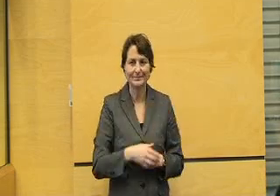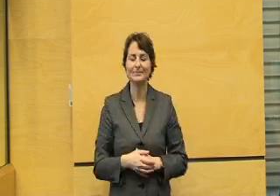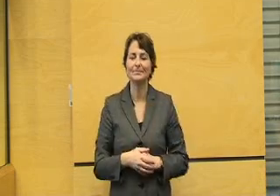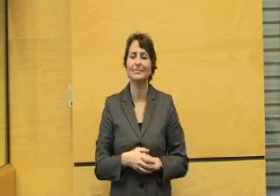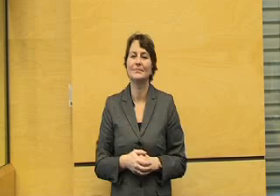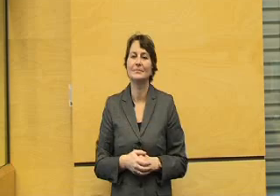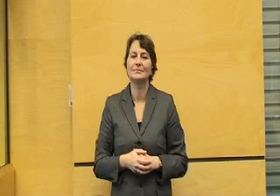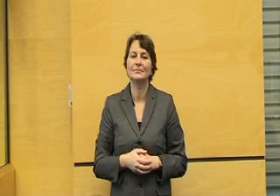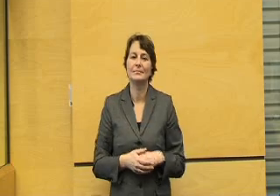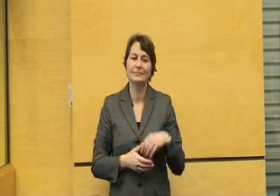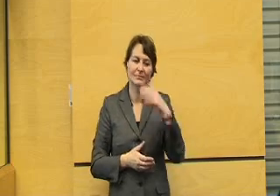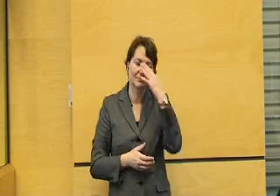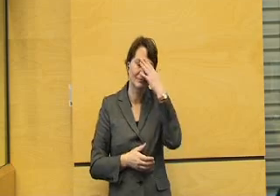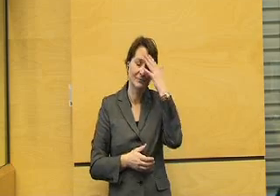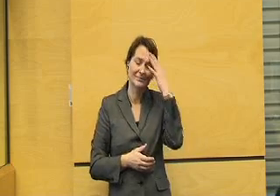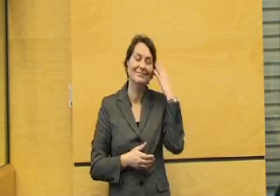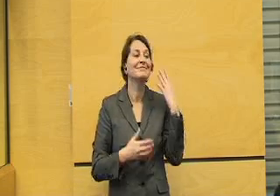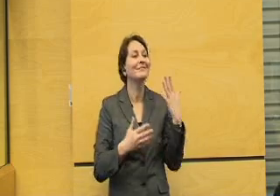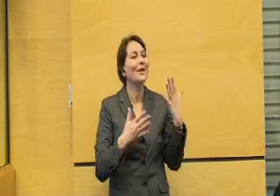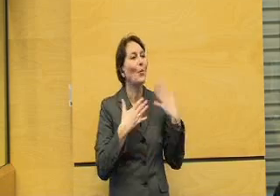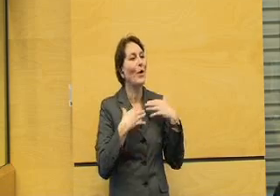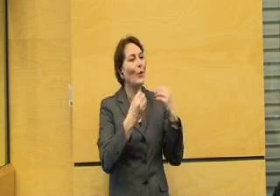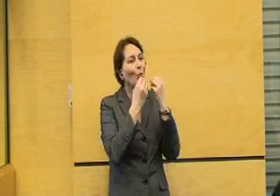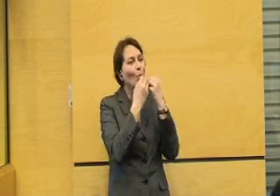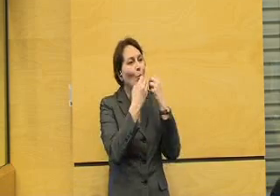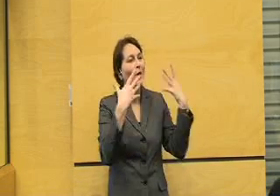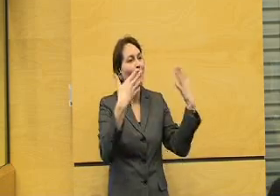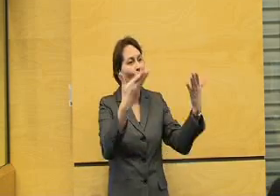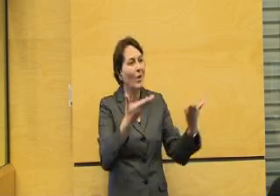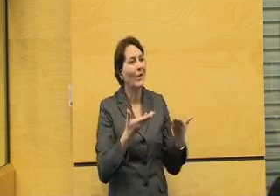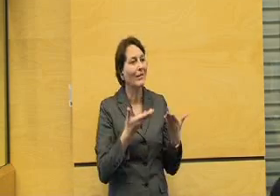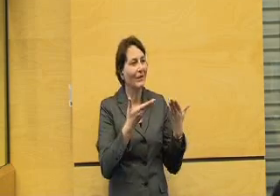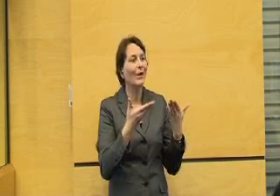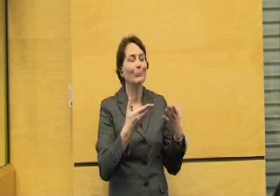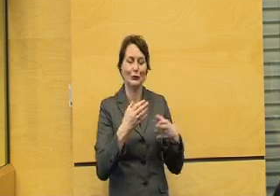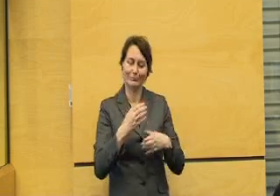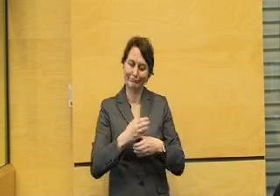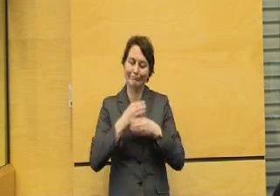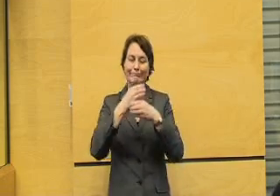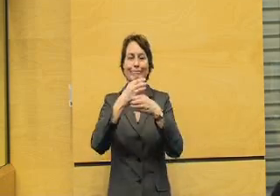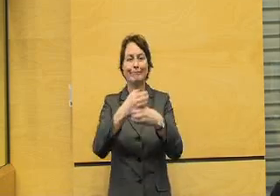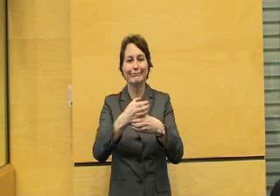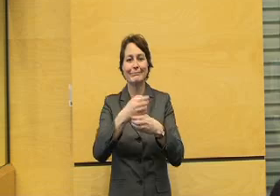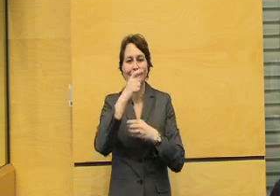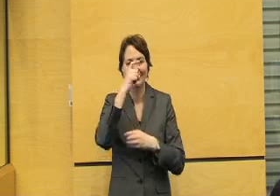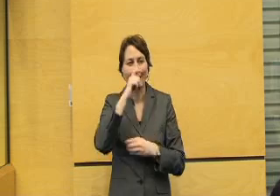I'd like to extend a warm welcome to the delegation of Thailand.